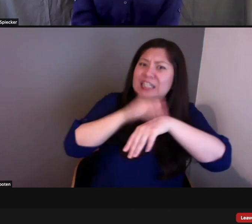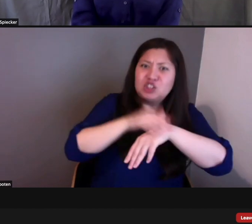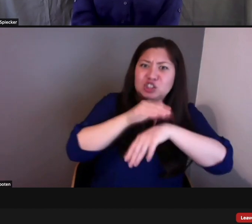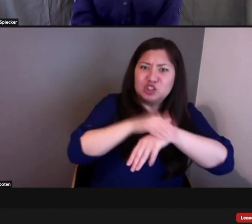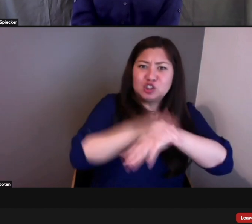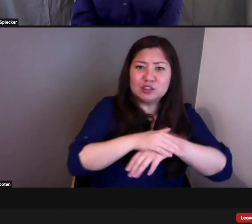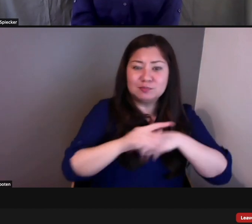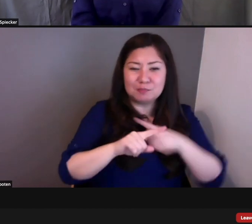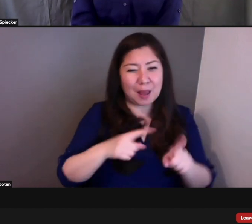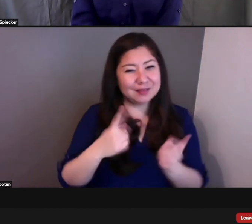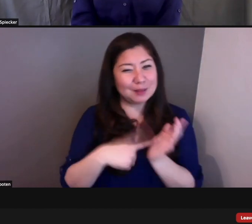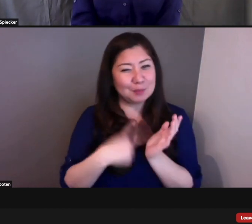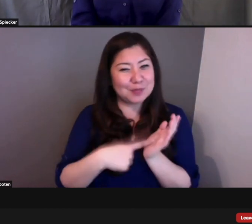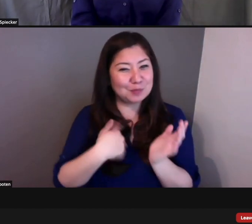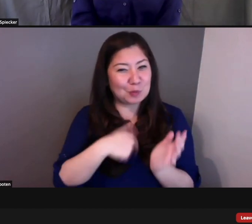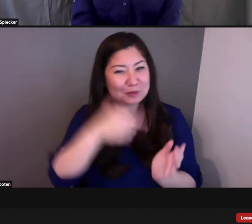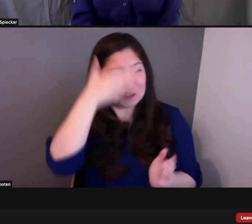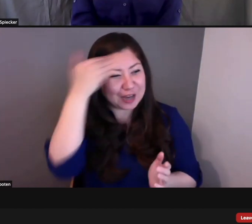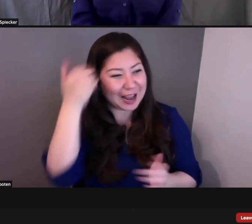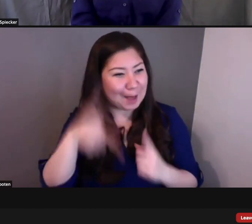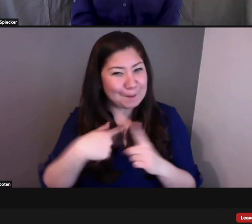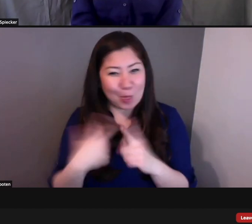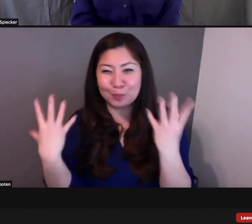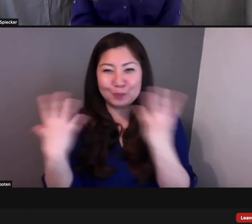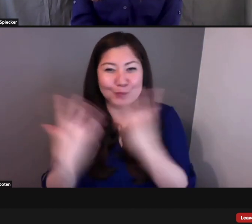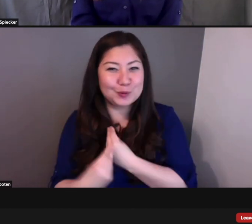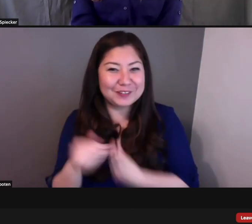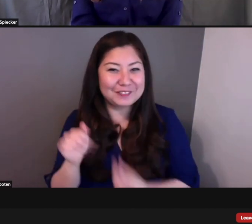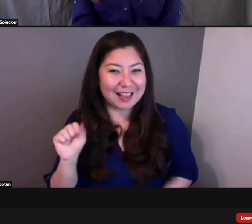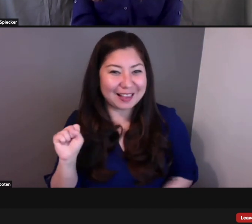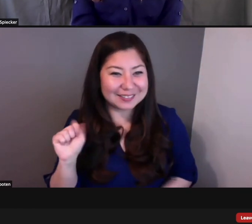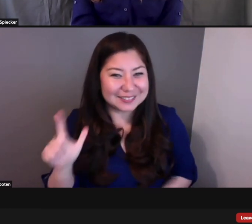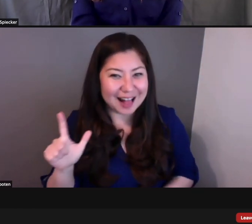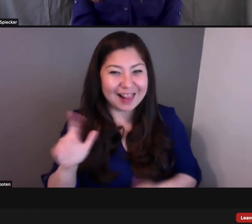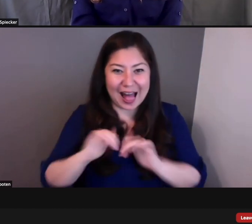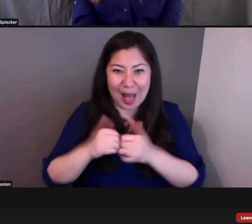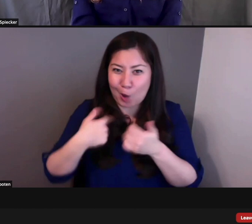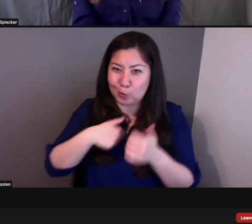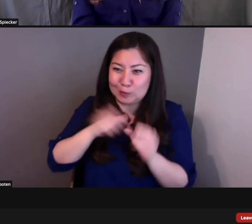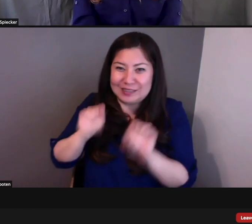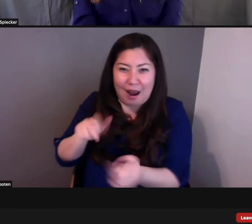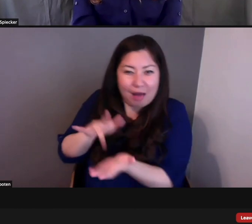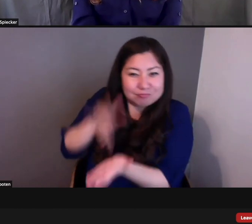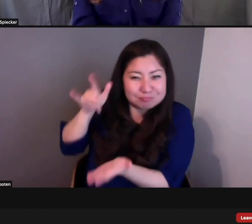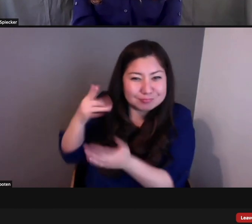versus working so hard to interpret what you mean.